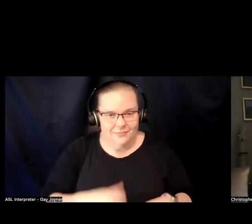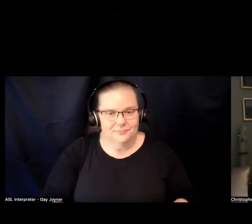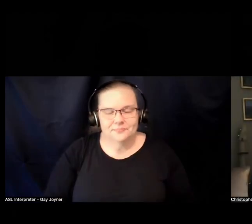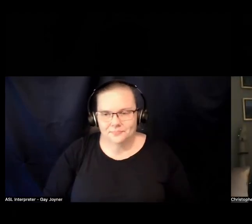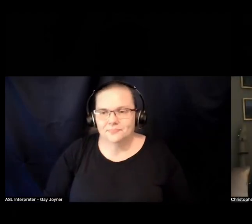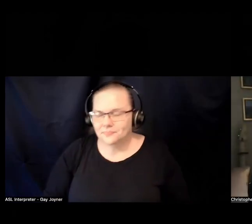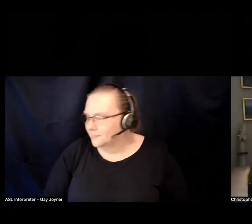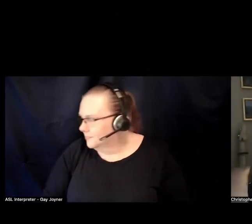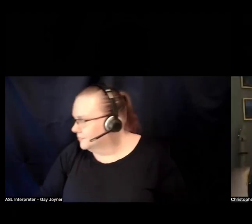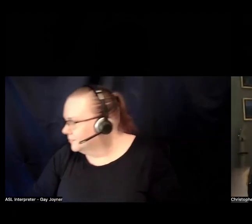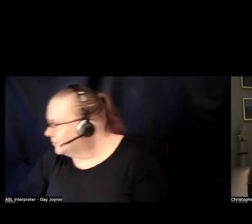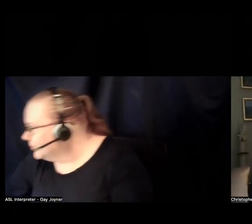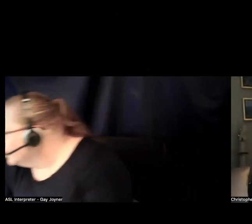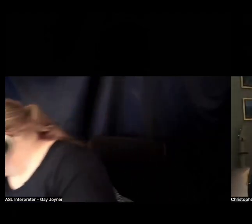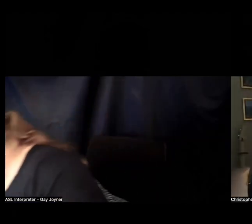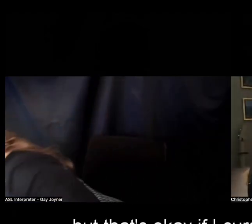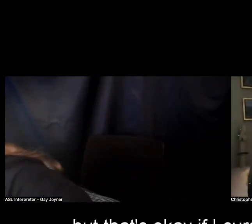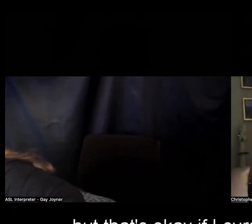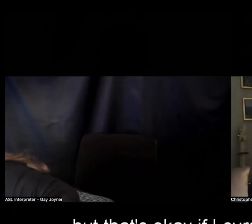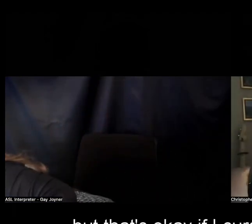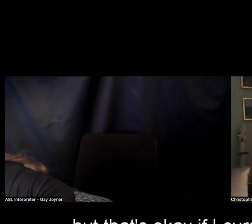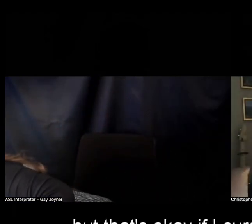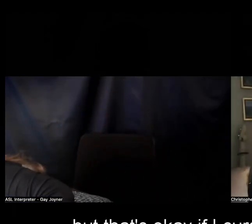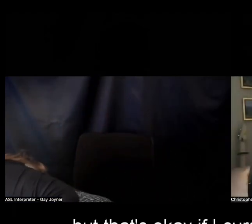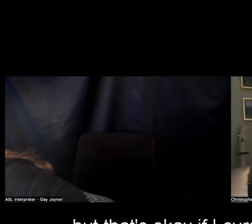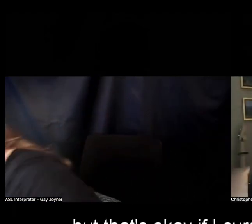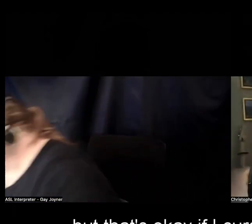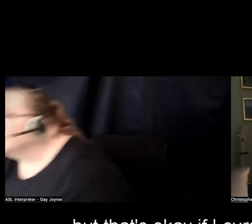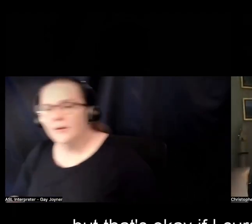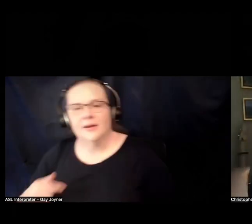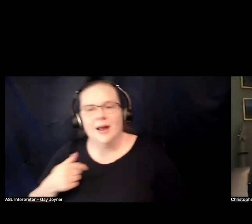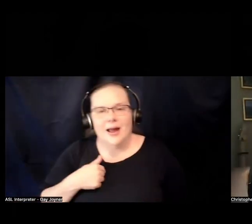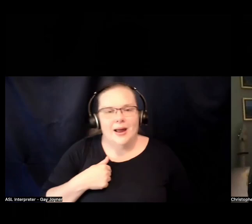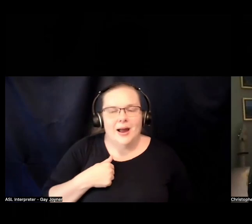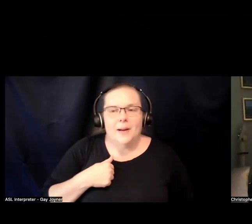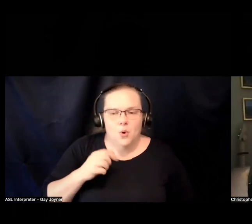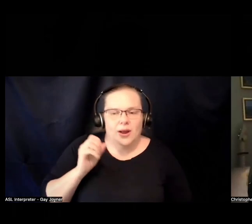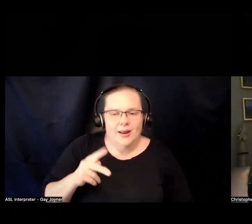right. I sure will, admitted LBJ, but that's okay if I curse because I'm a man.